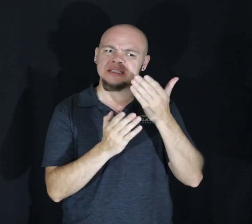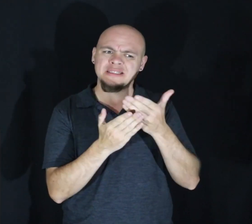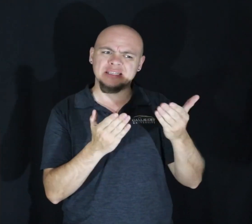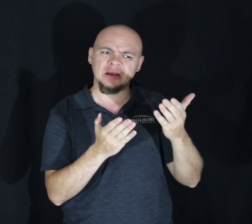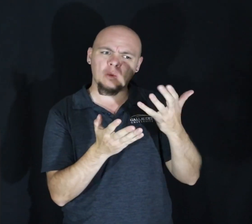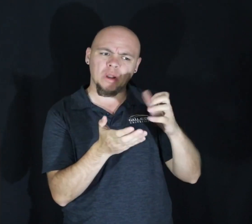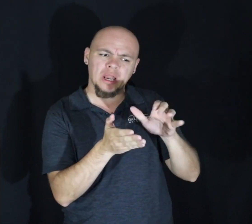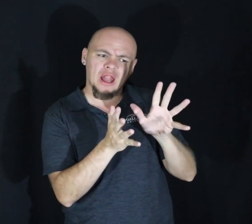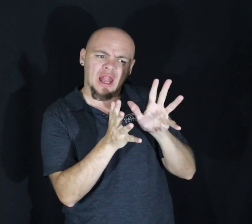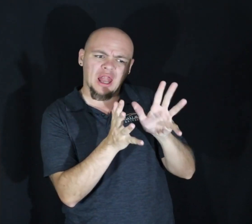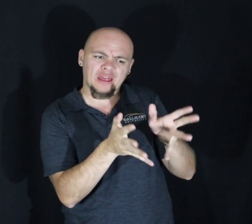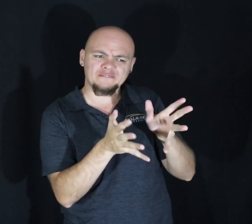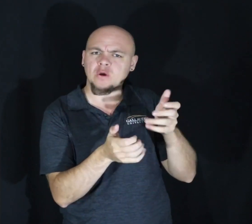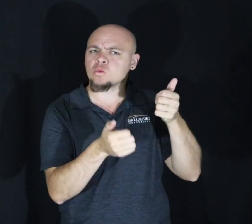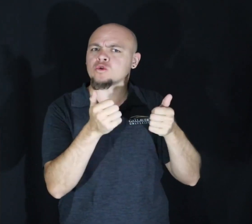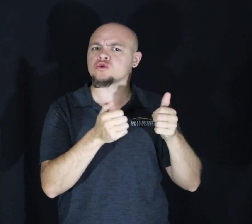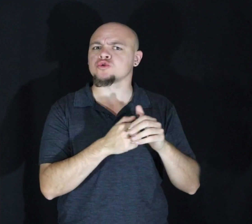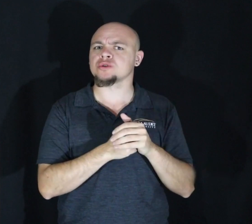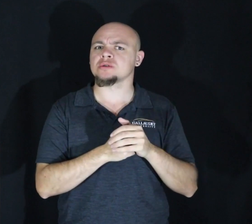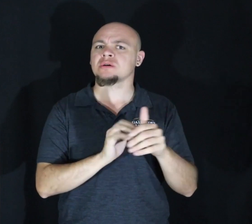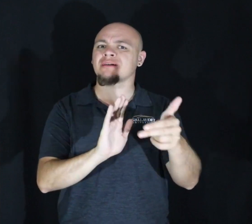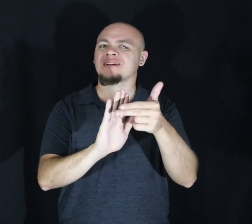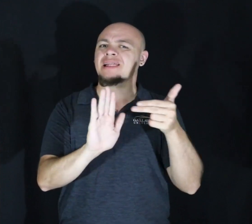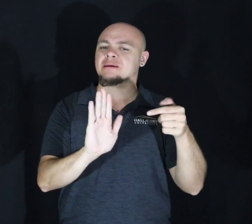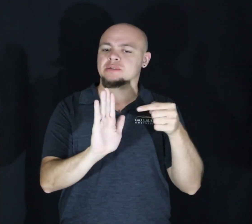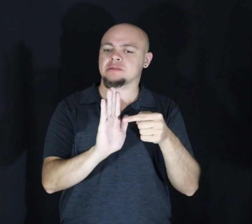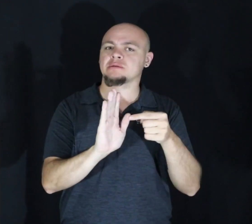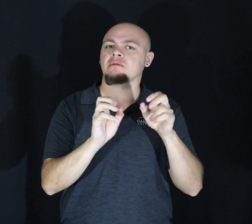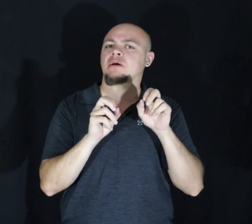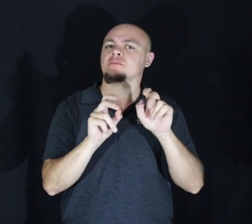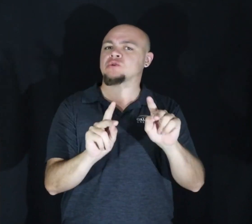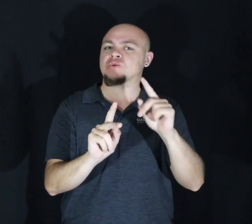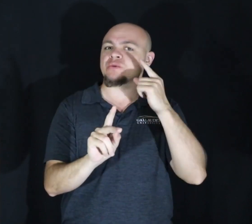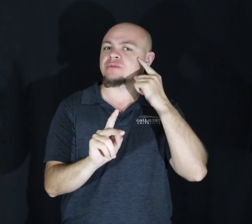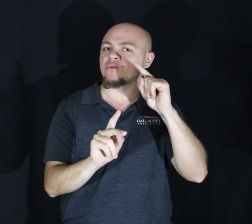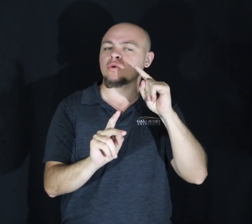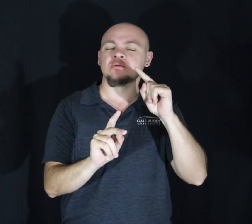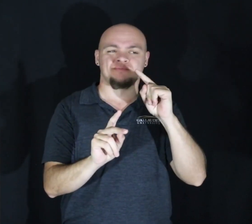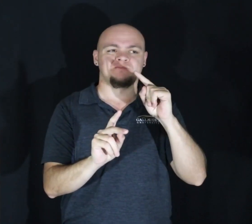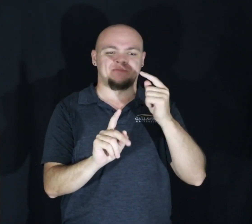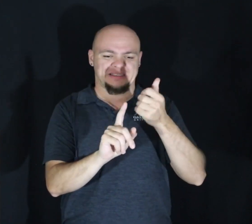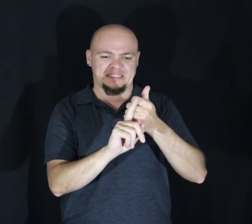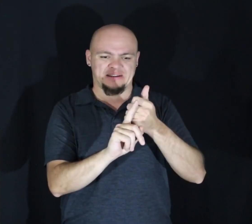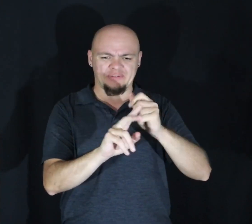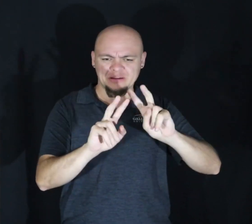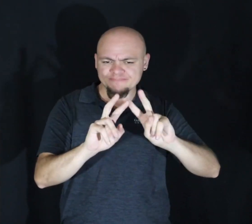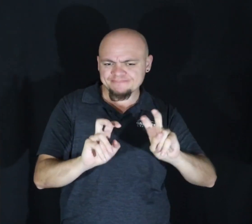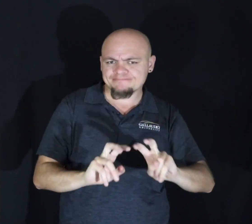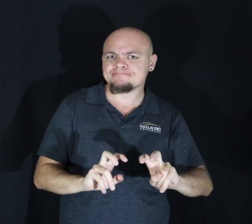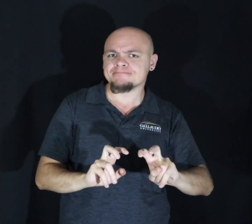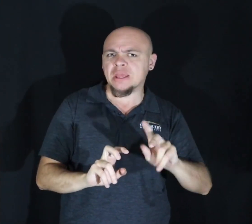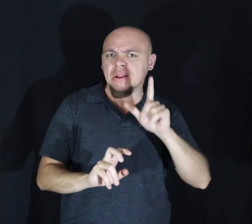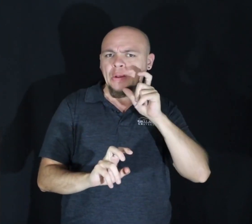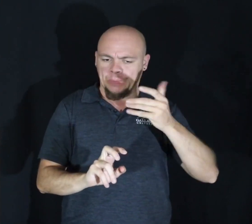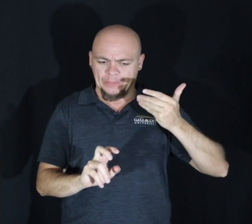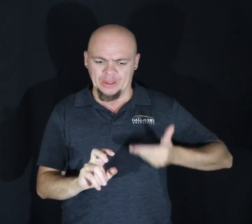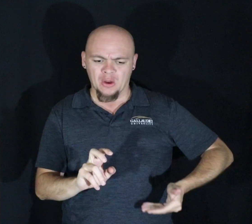back? Labels are always an opportunity to explore and learn more about who we